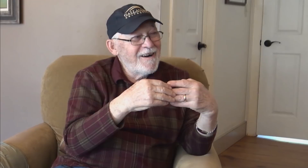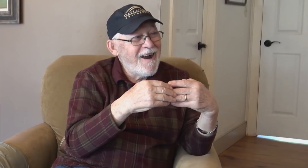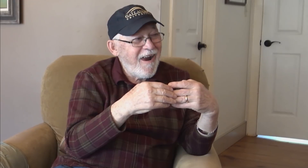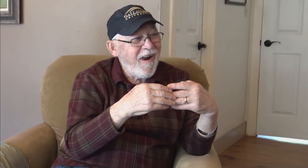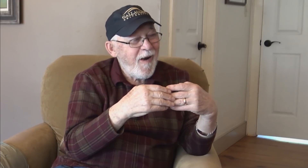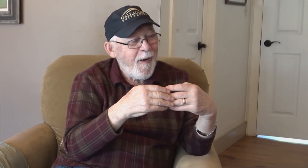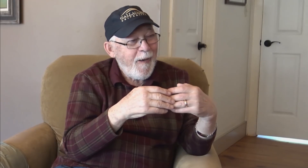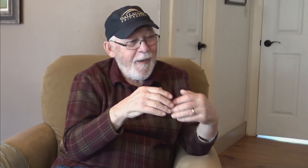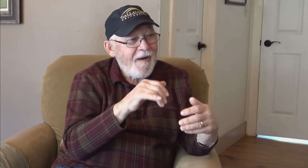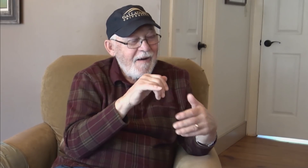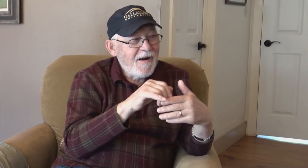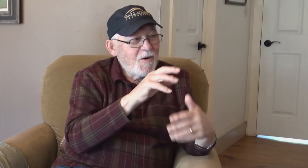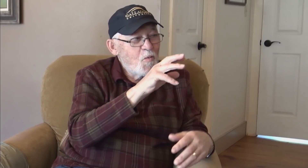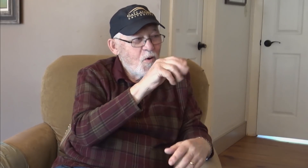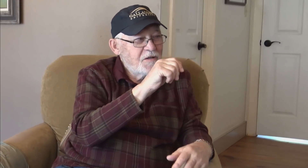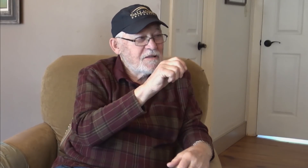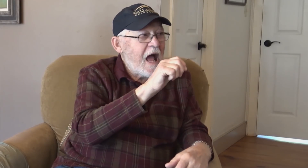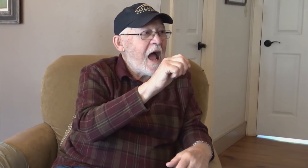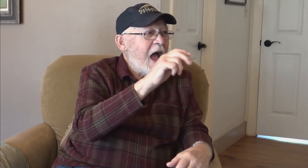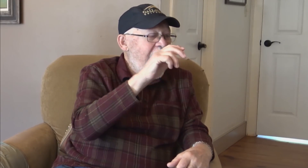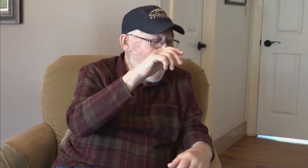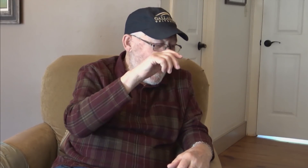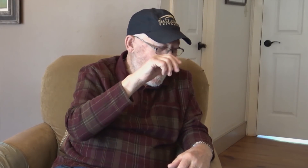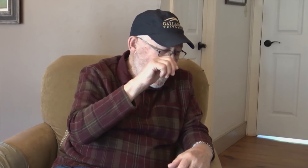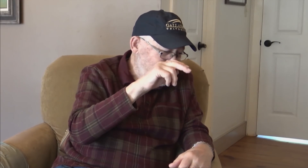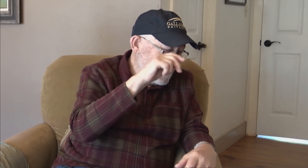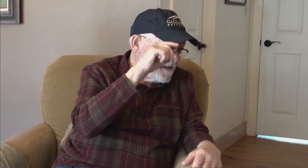and so amazed to find that they were closed.